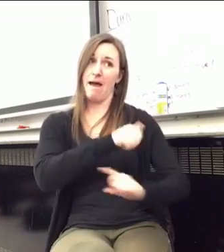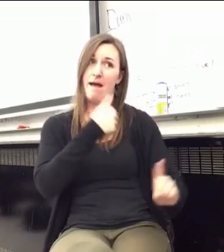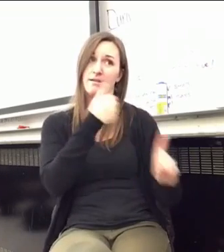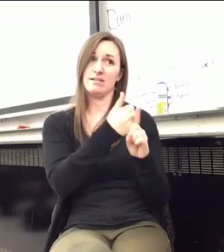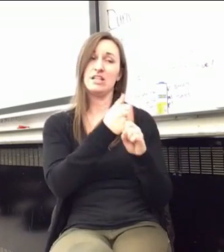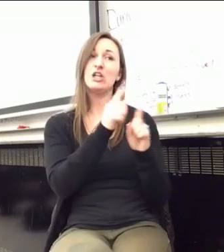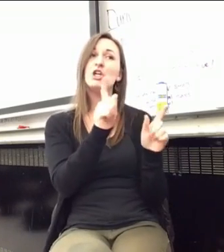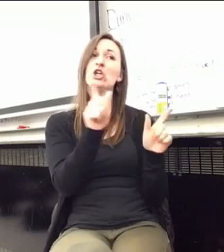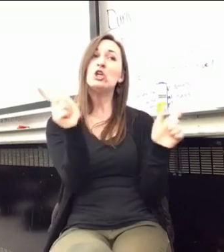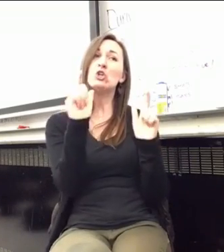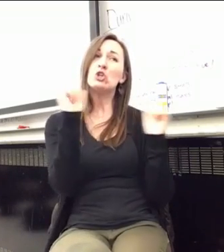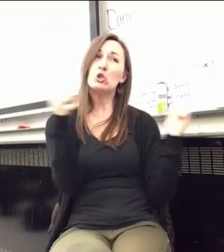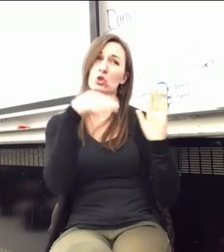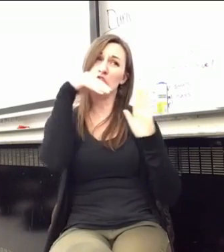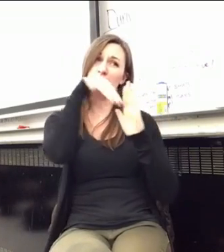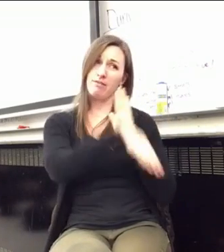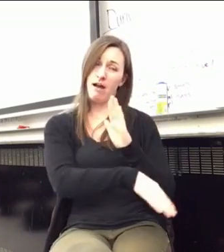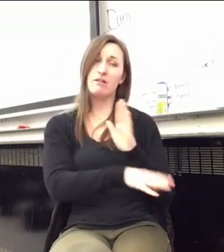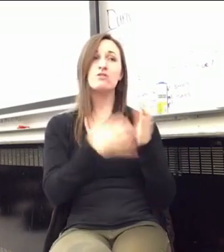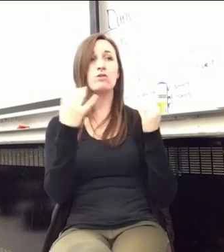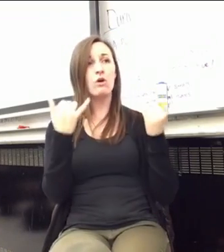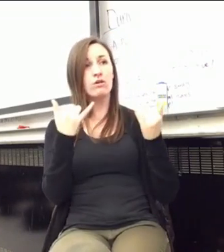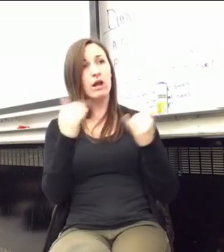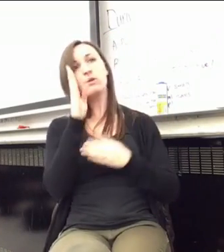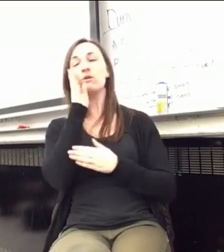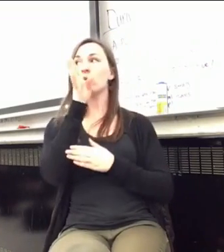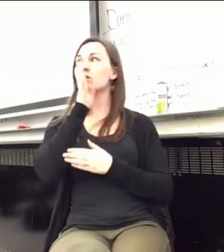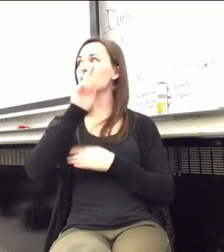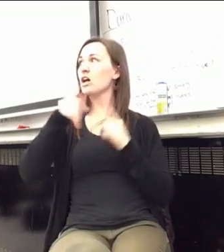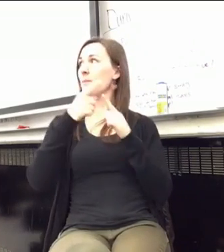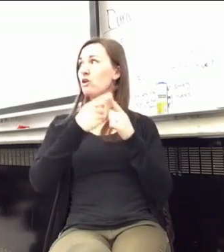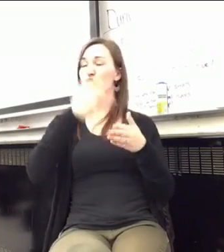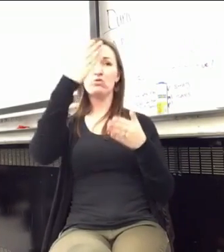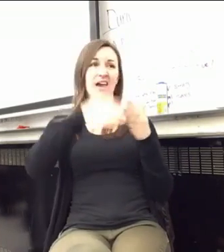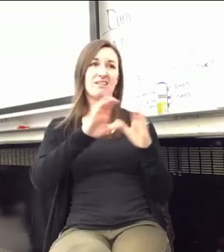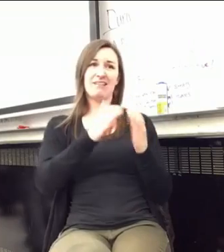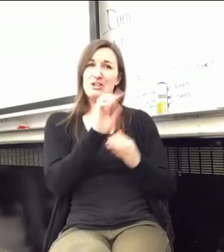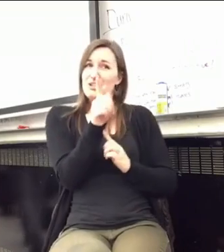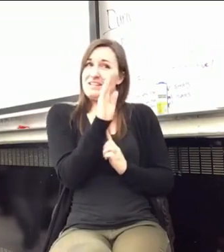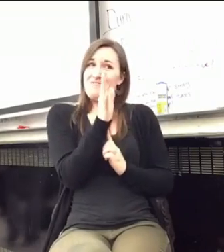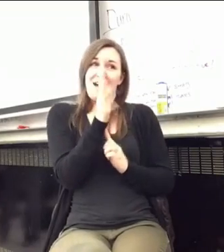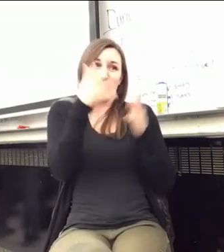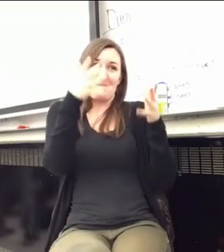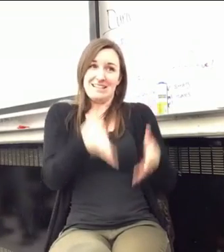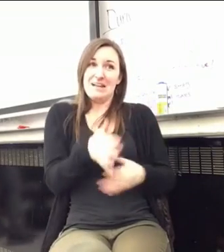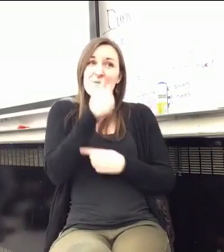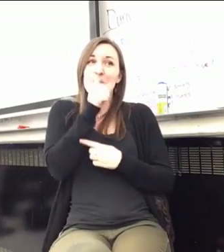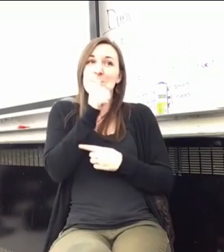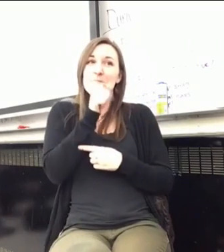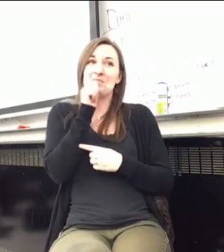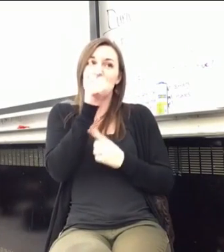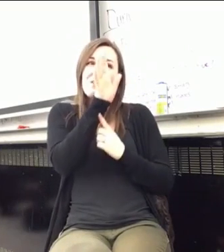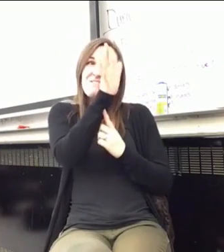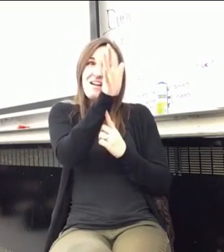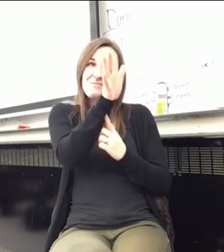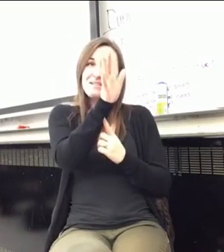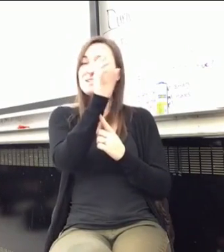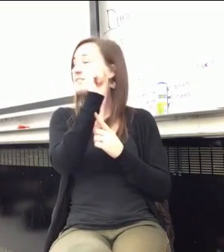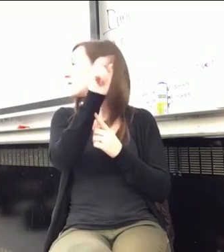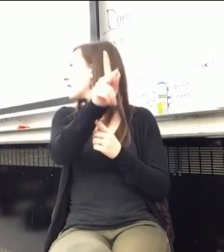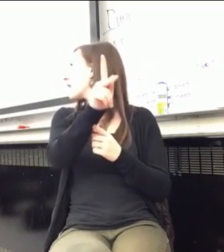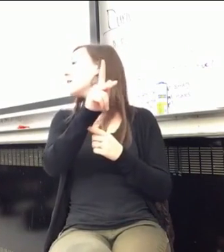decline. So what we're going to talk about end class, we only have 5 minutes left, so just stick with me for 5 minutes. 5 minutes, you can do it,